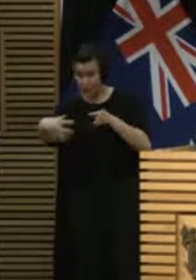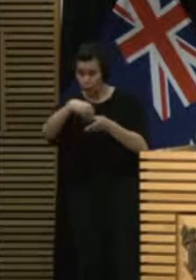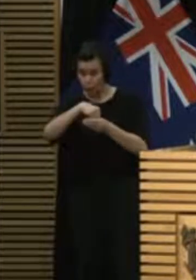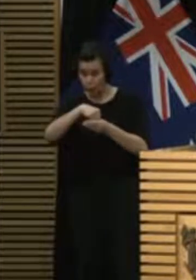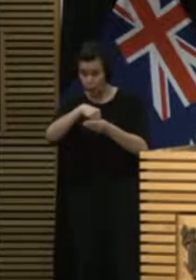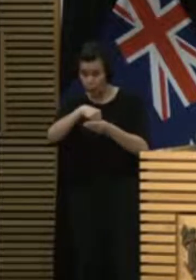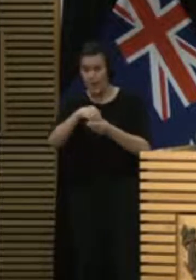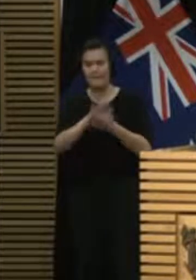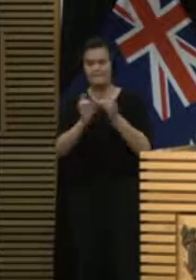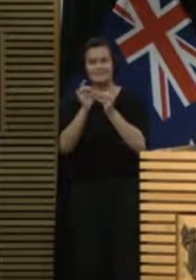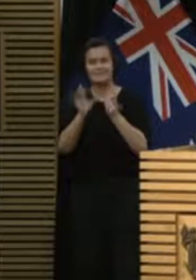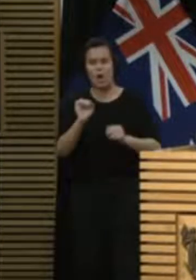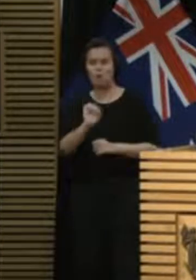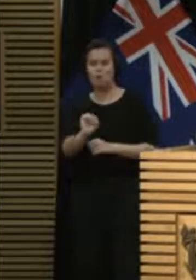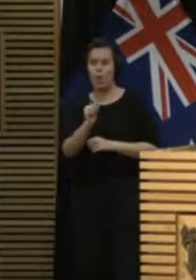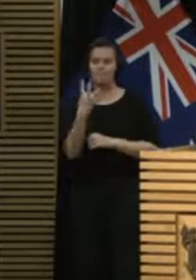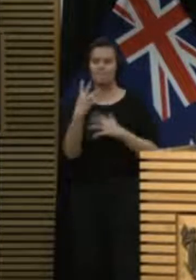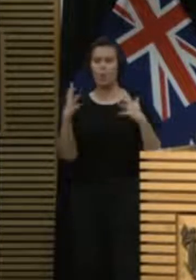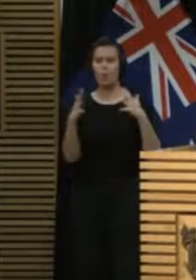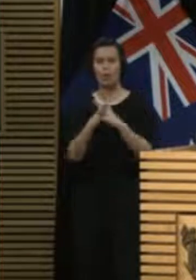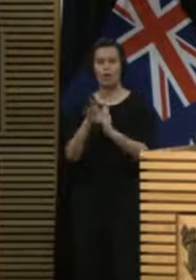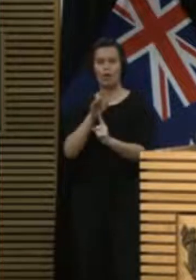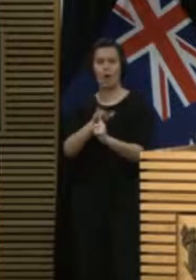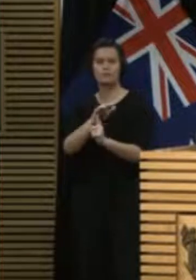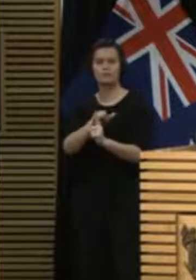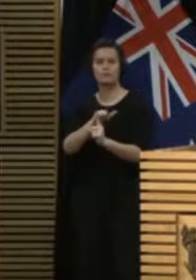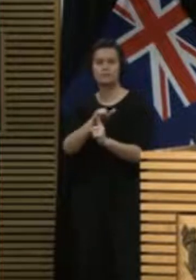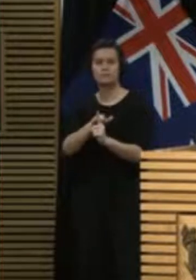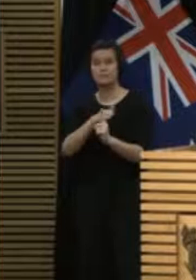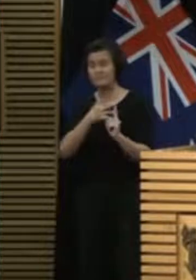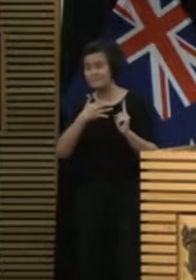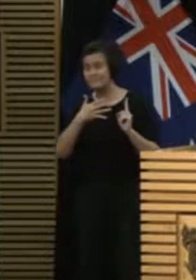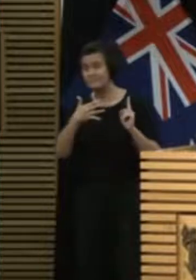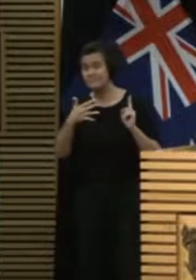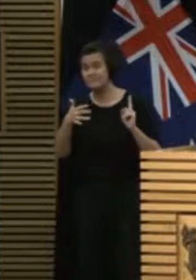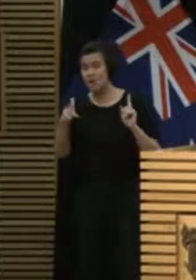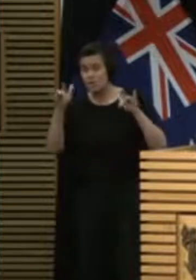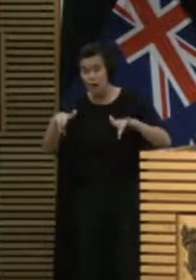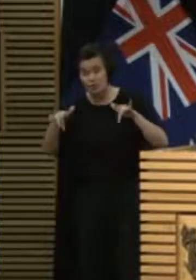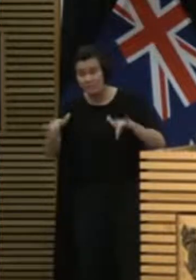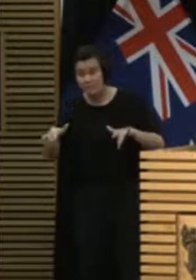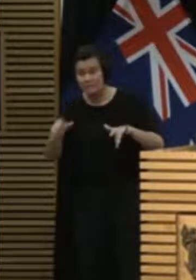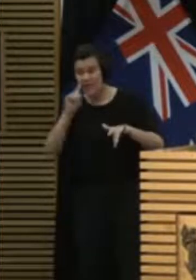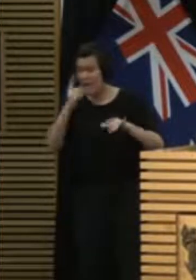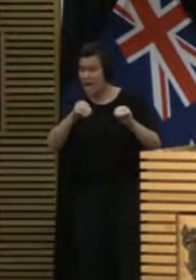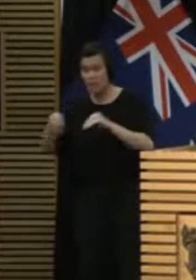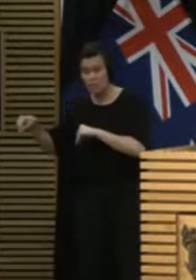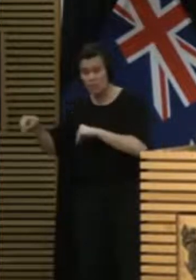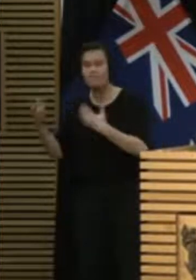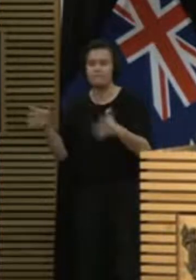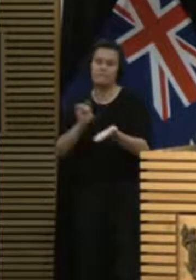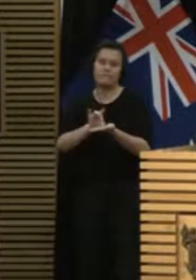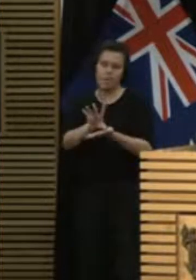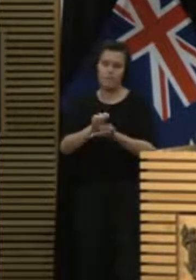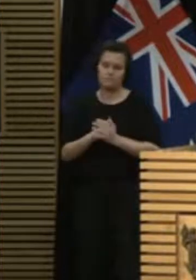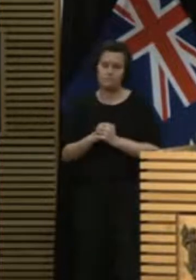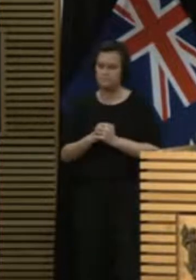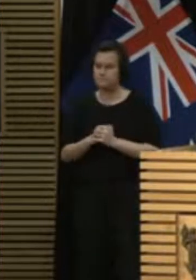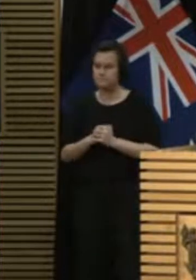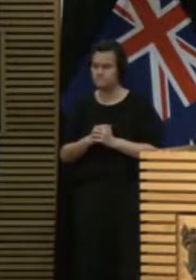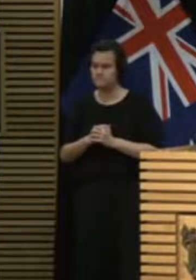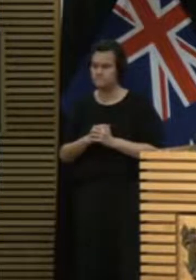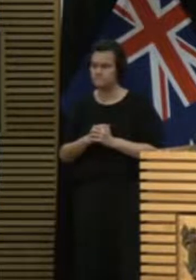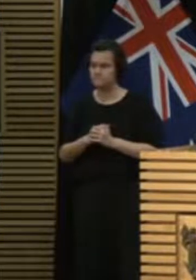period will happen a little bit later once employers have gone through the process. And there's no, we can't say for definite whether